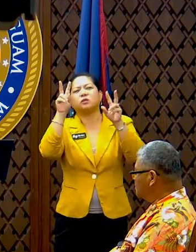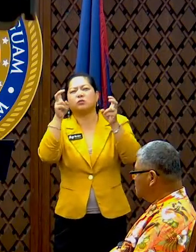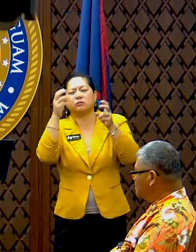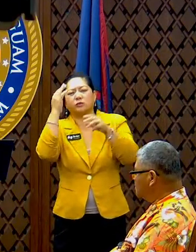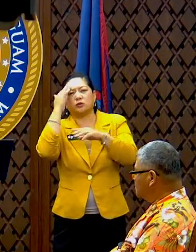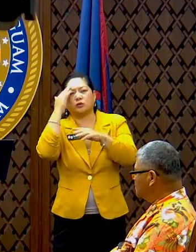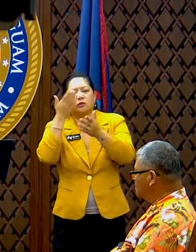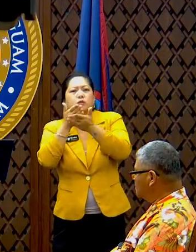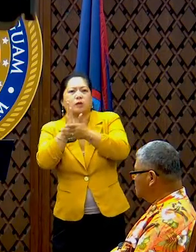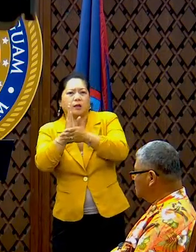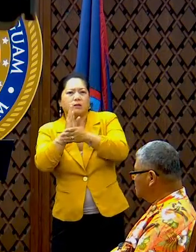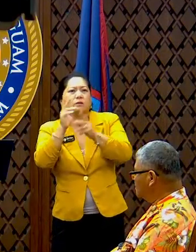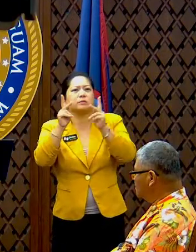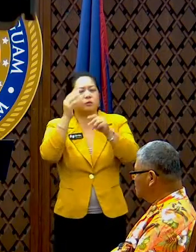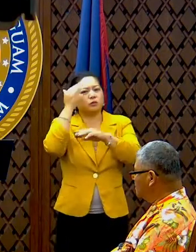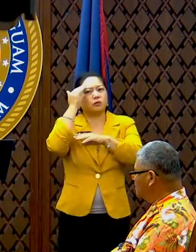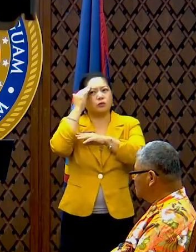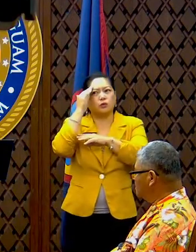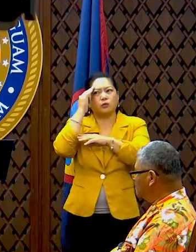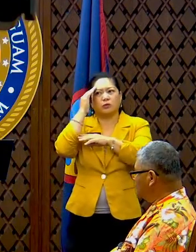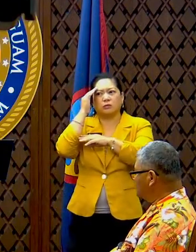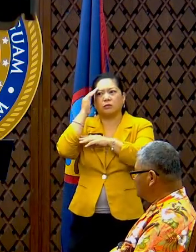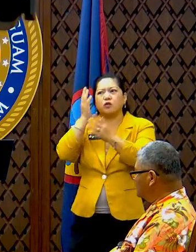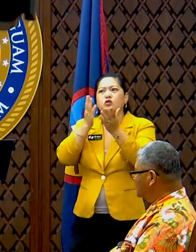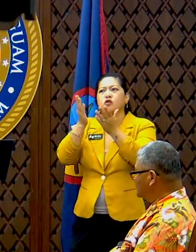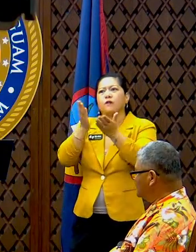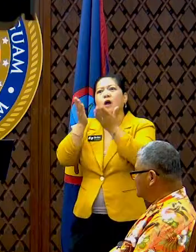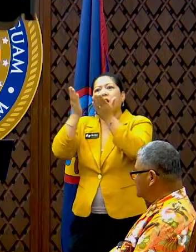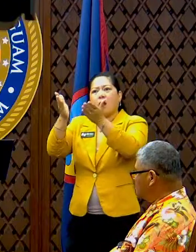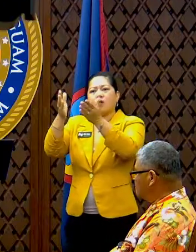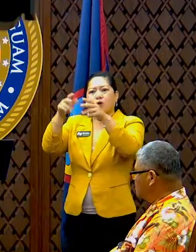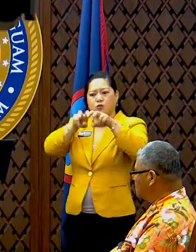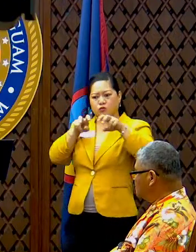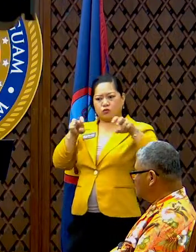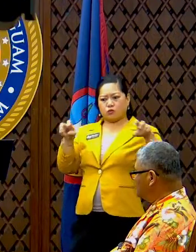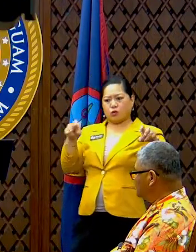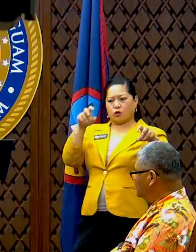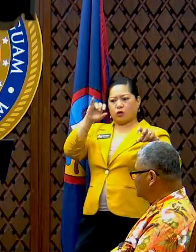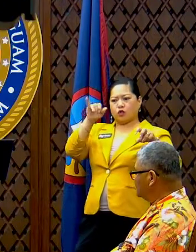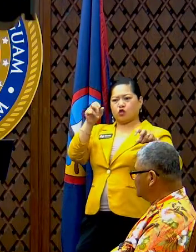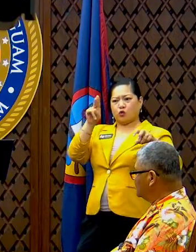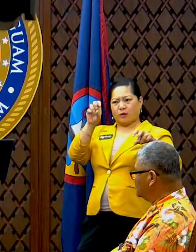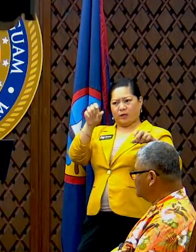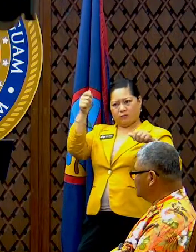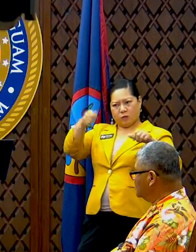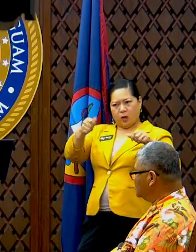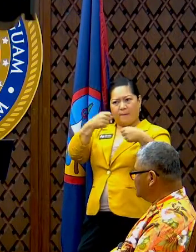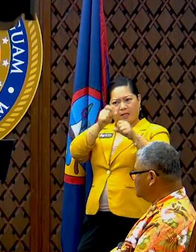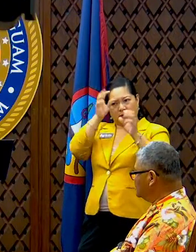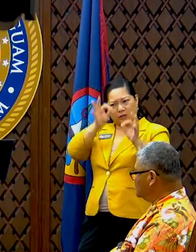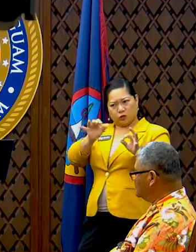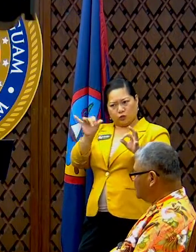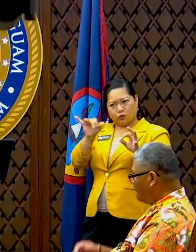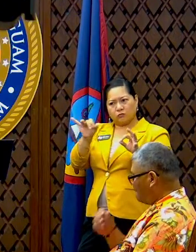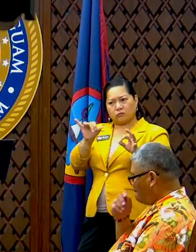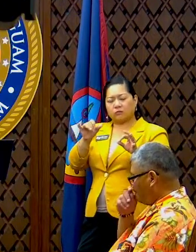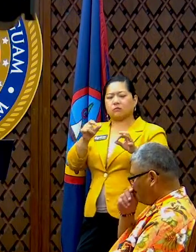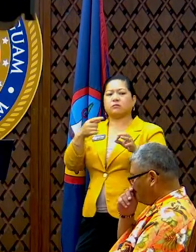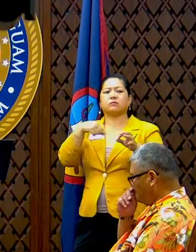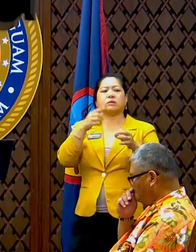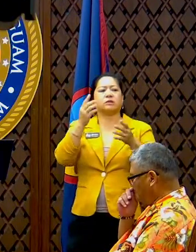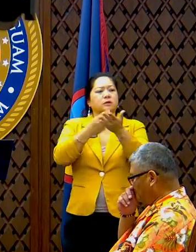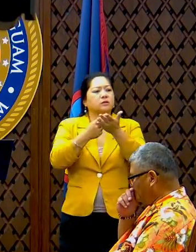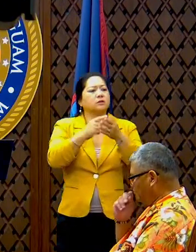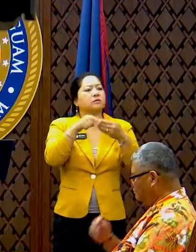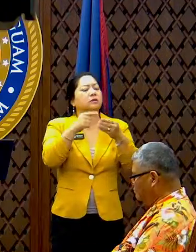know their rights. People are entitled to even serve on a jury. And especially when we talk about